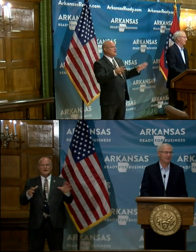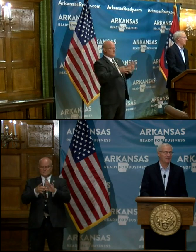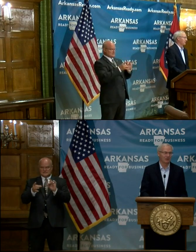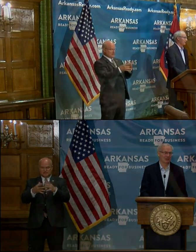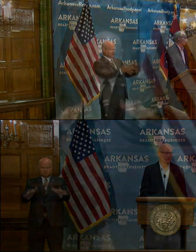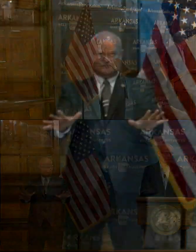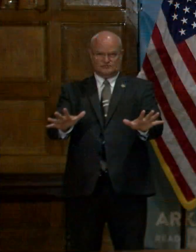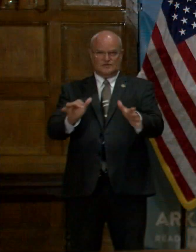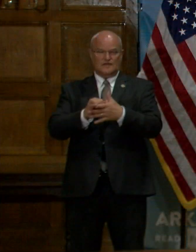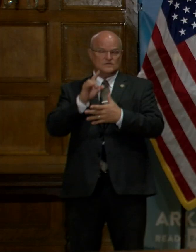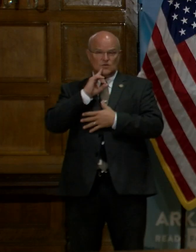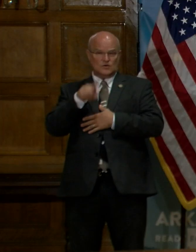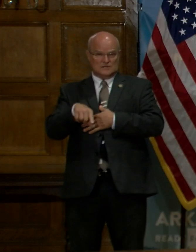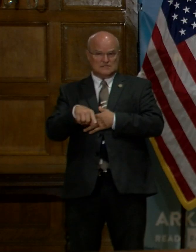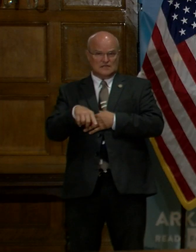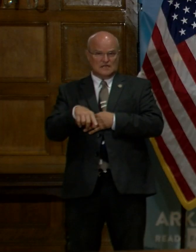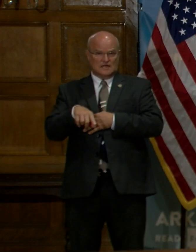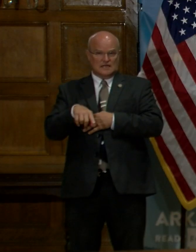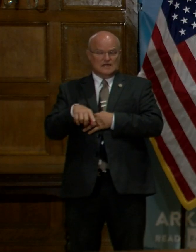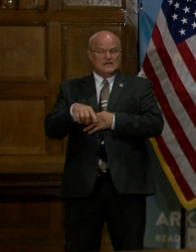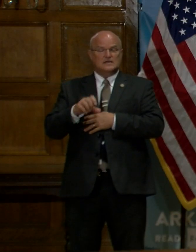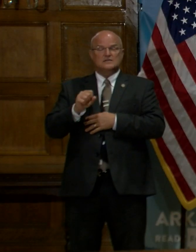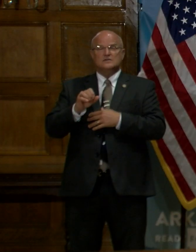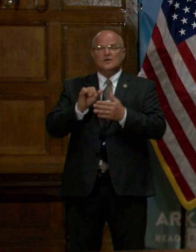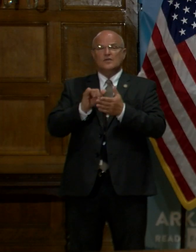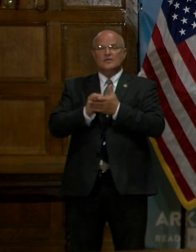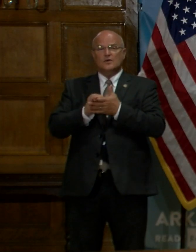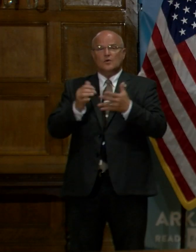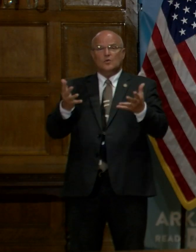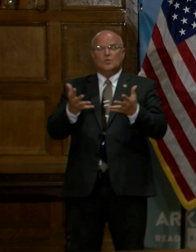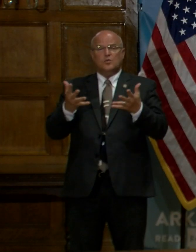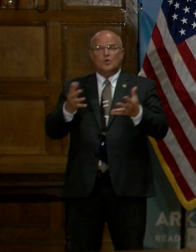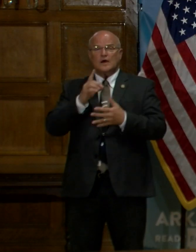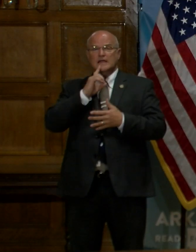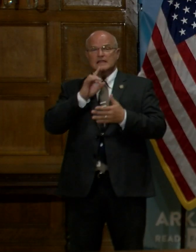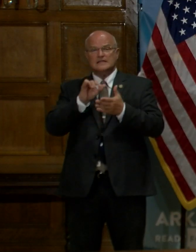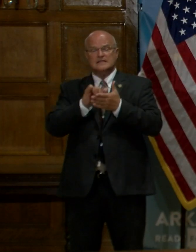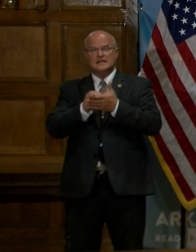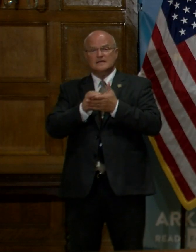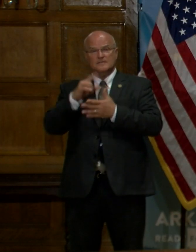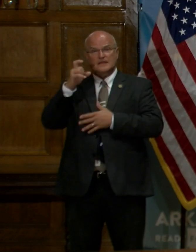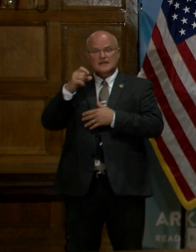my statements on those ordinances. What is the